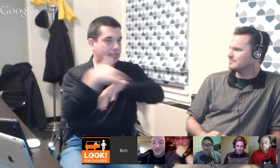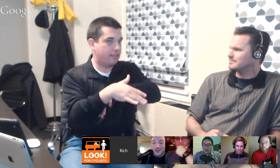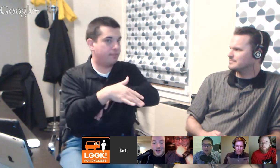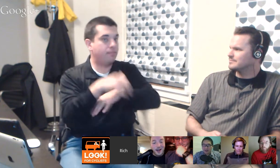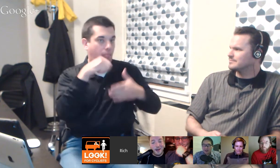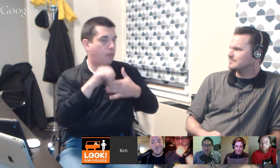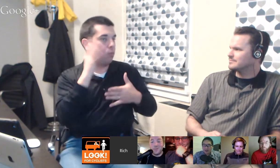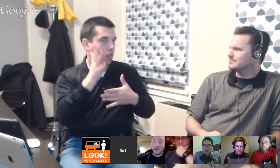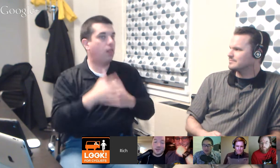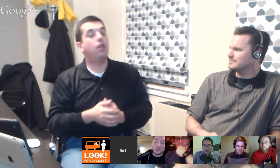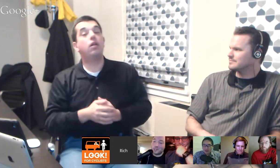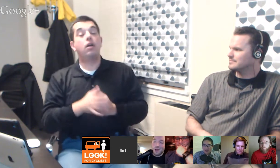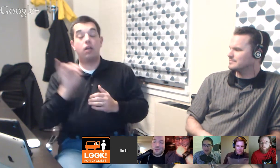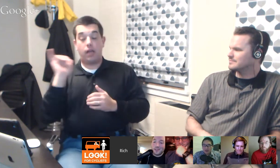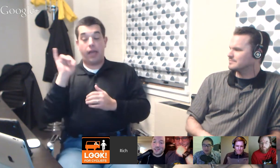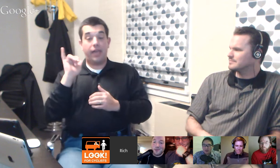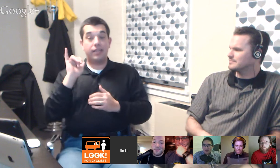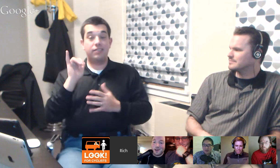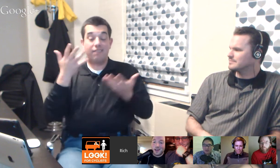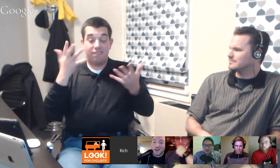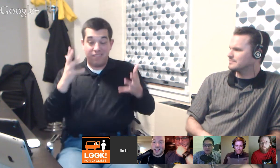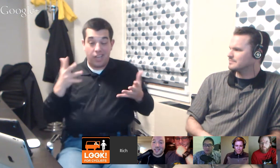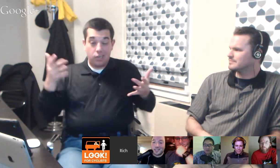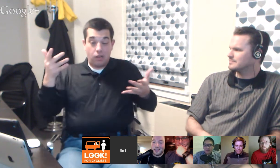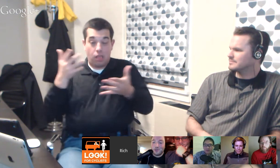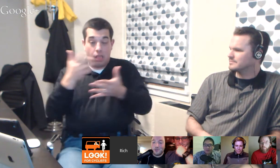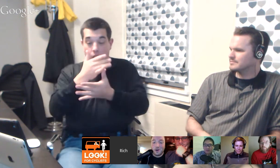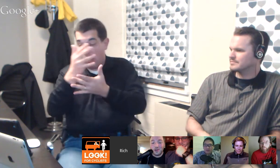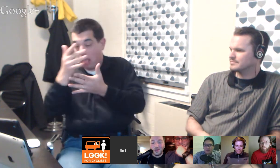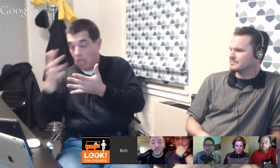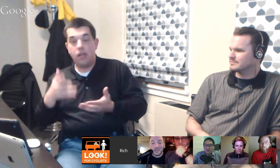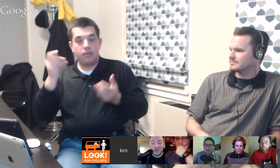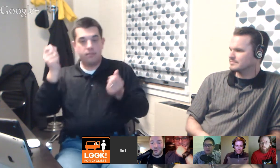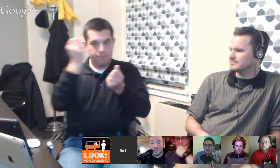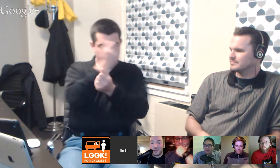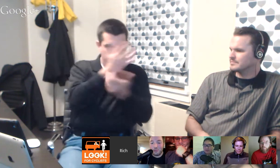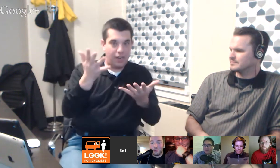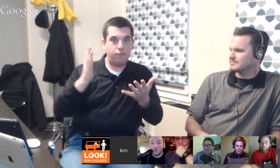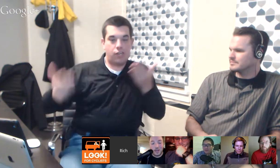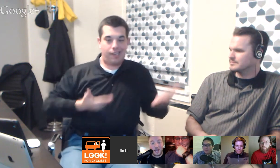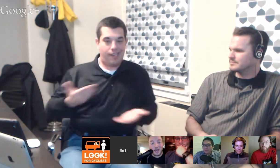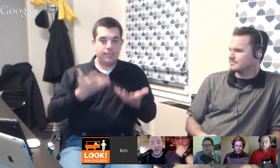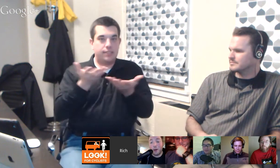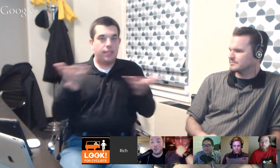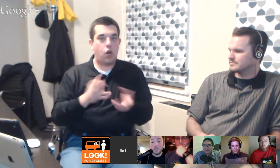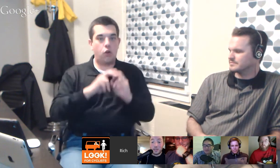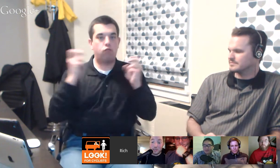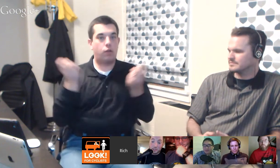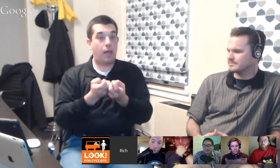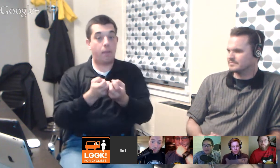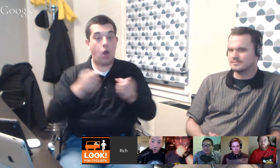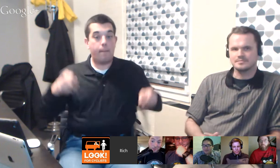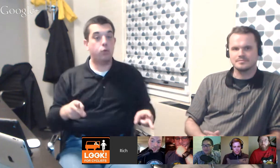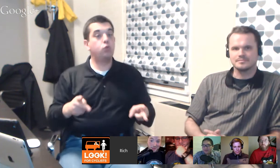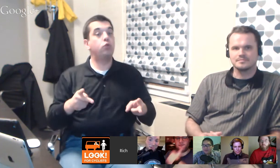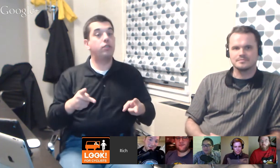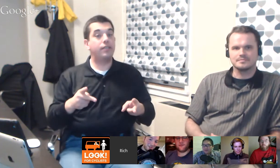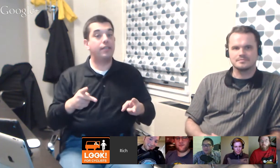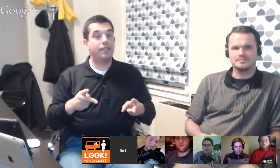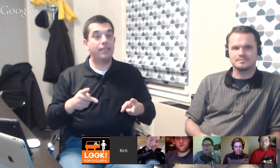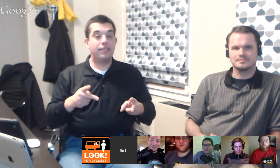mail. And just to wrap things up, I'd like to give all the guests at the roundtable an opportunity to